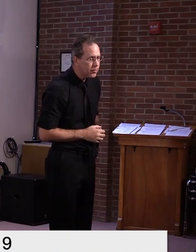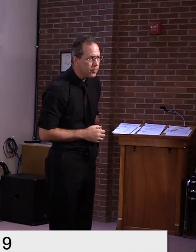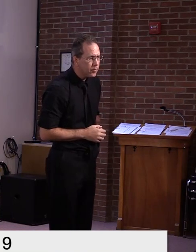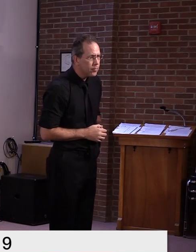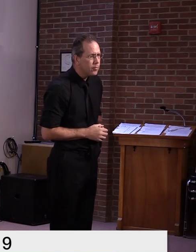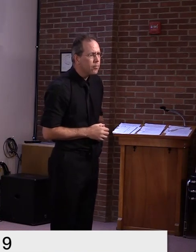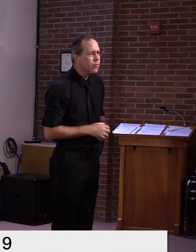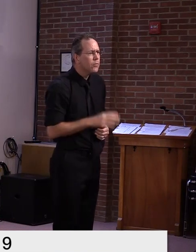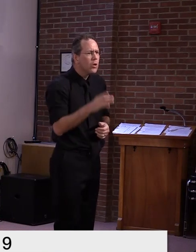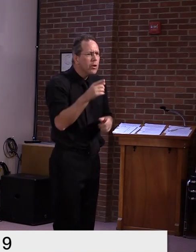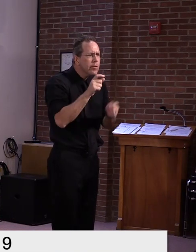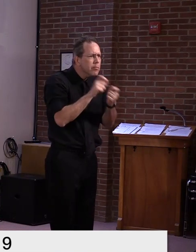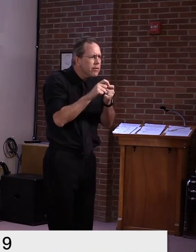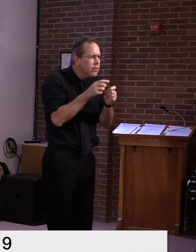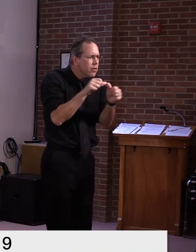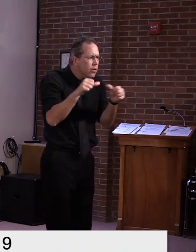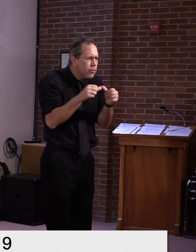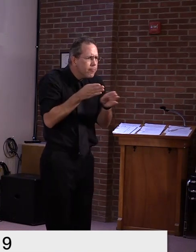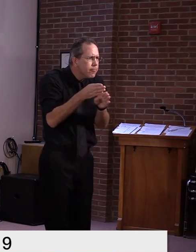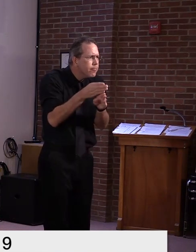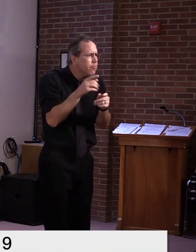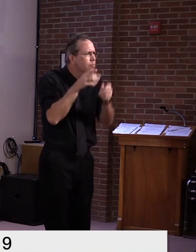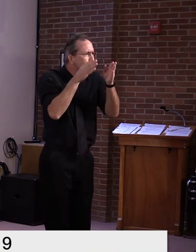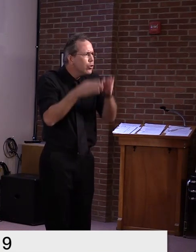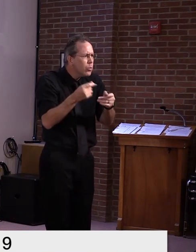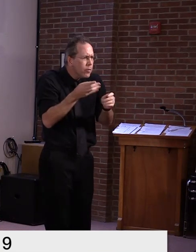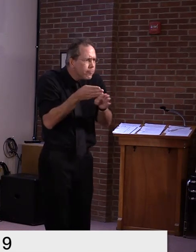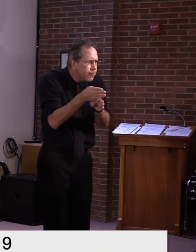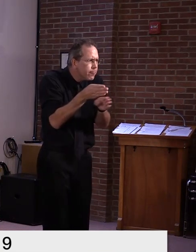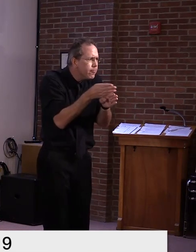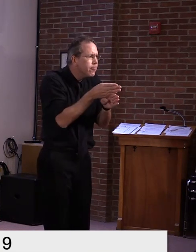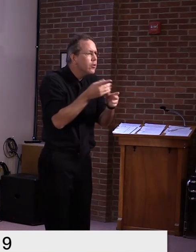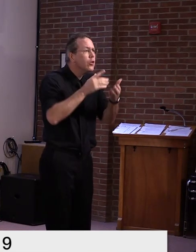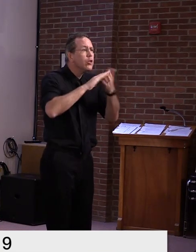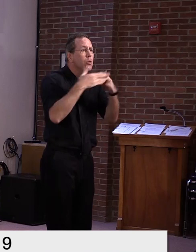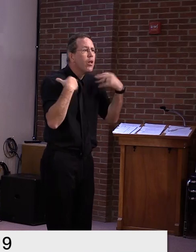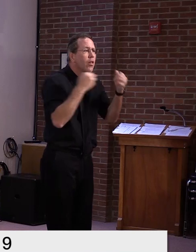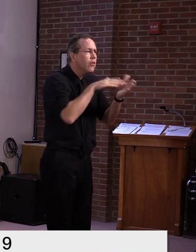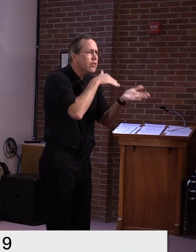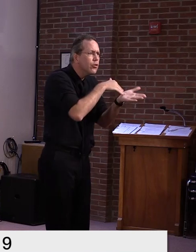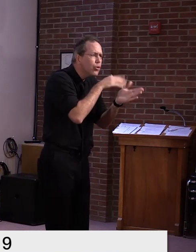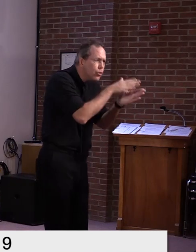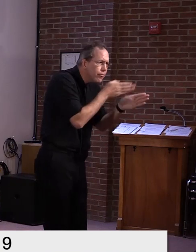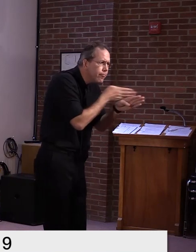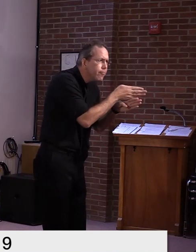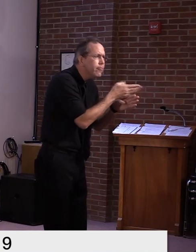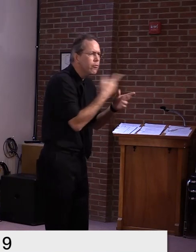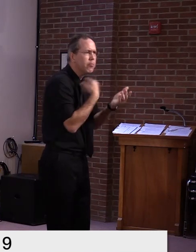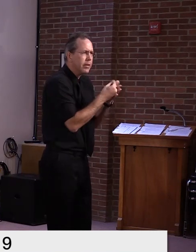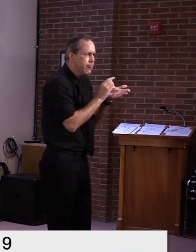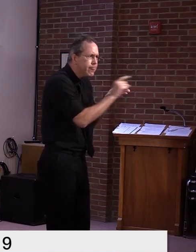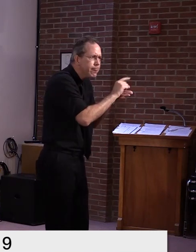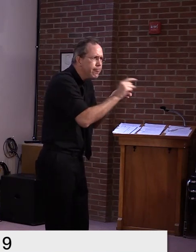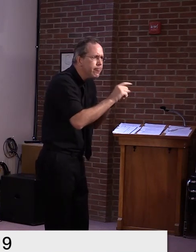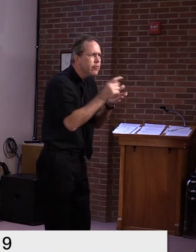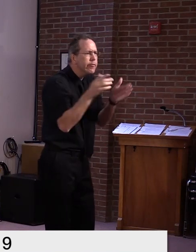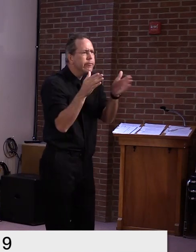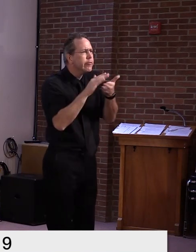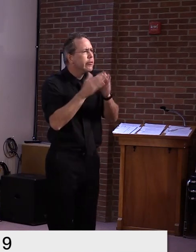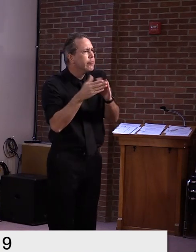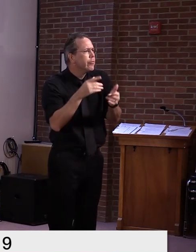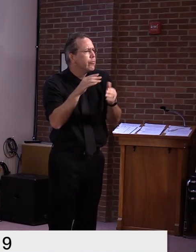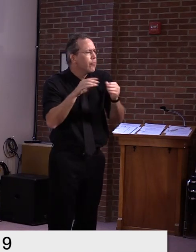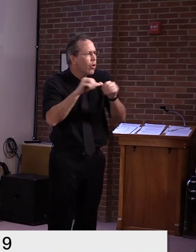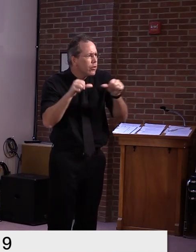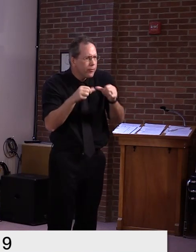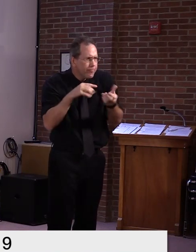specialized service agencies or designated agencies. The total applications received to date, a total request